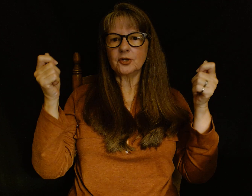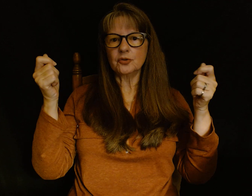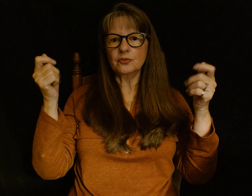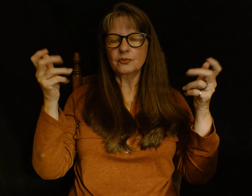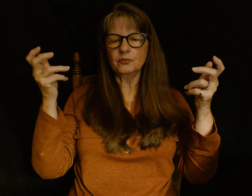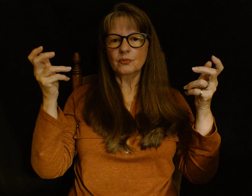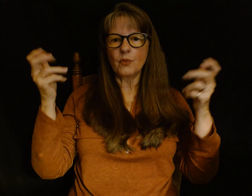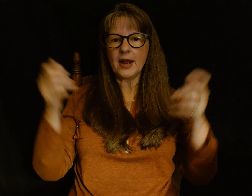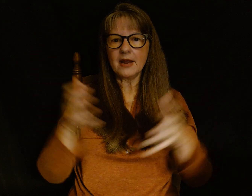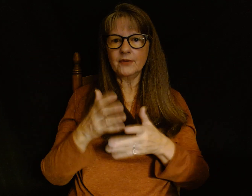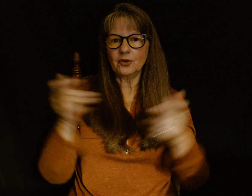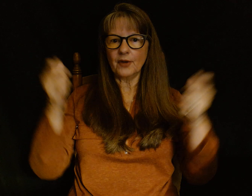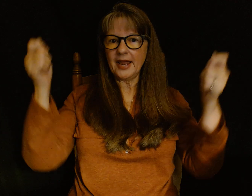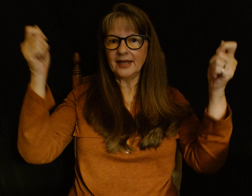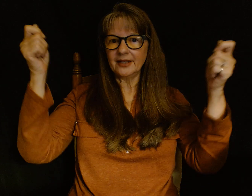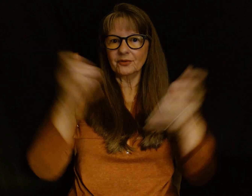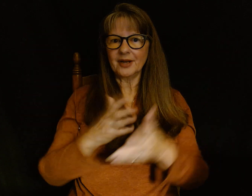you wave in your hand, right?